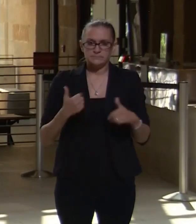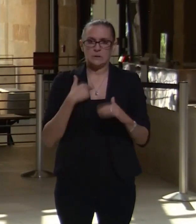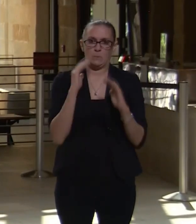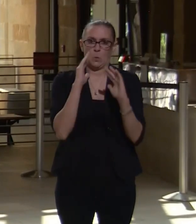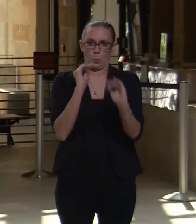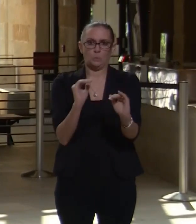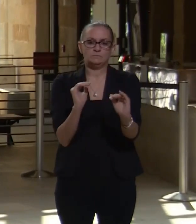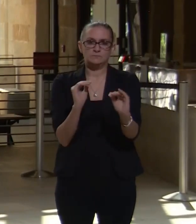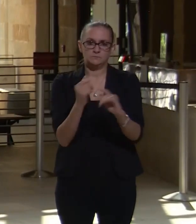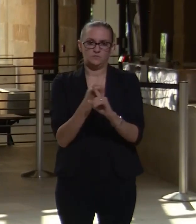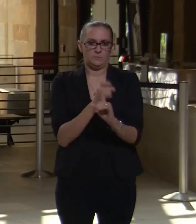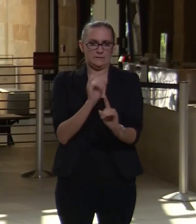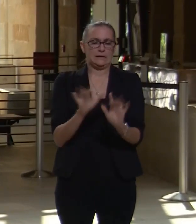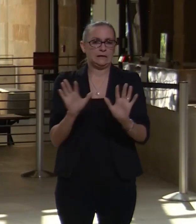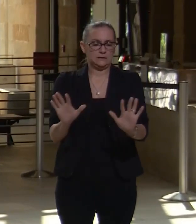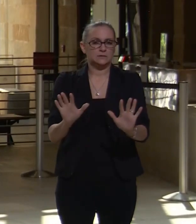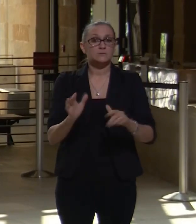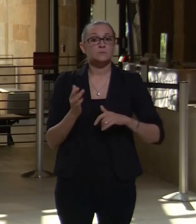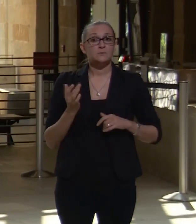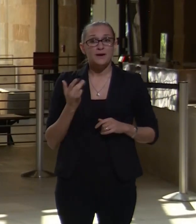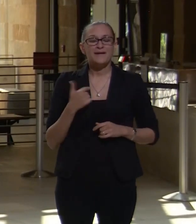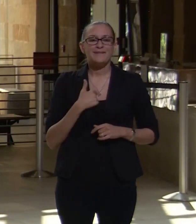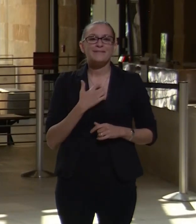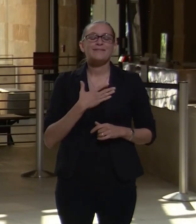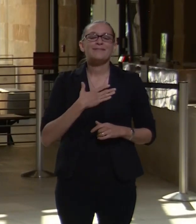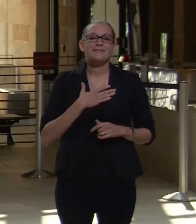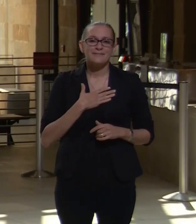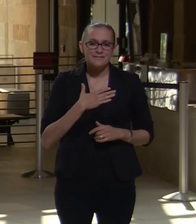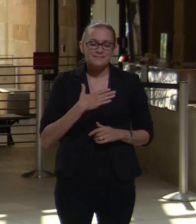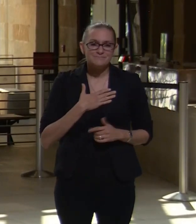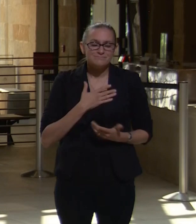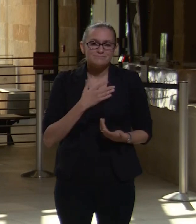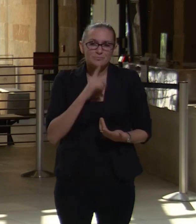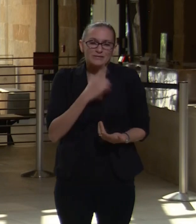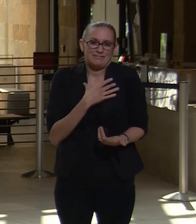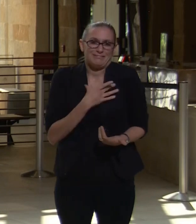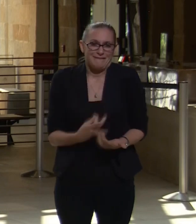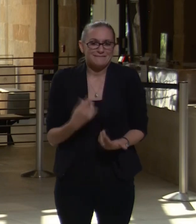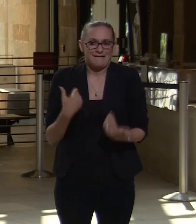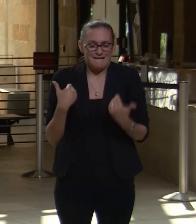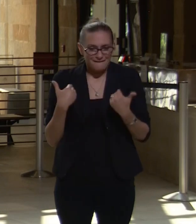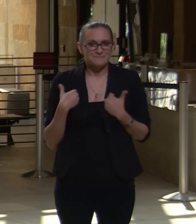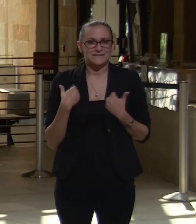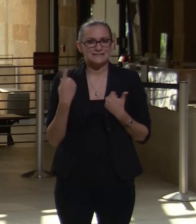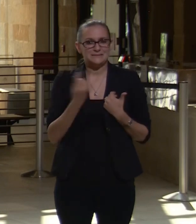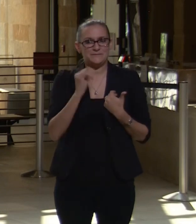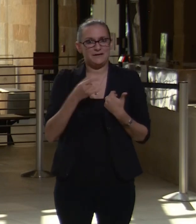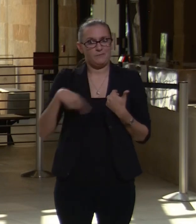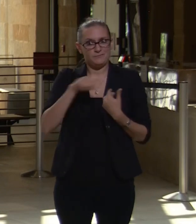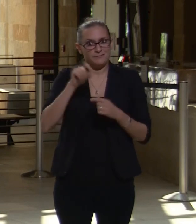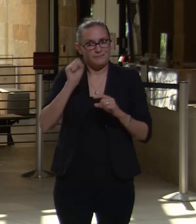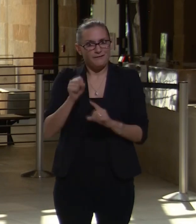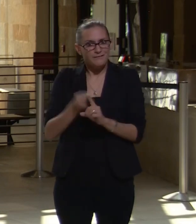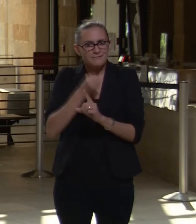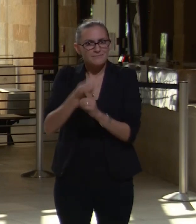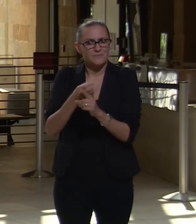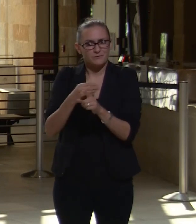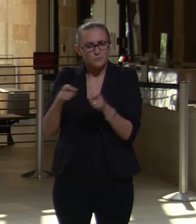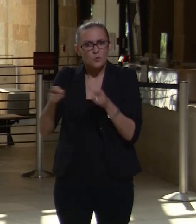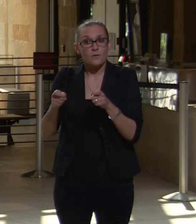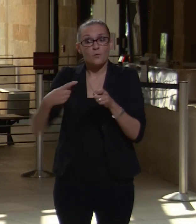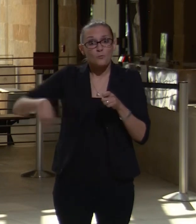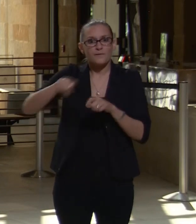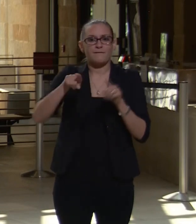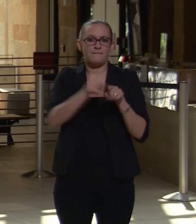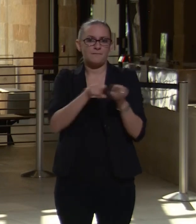that because I like having it being something that we can impact and that we as a